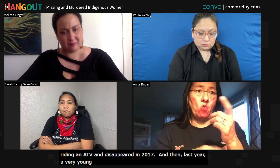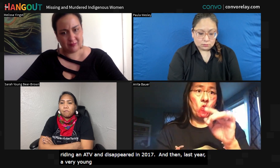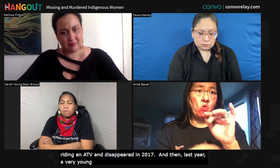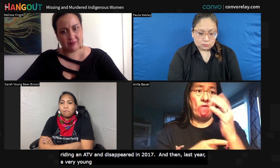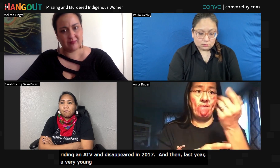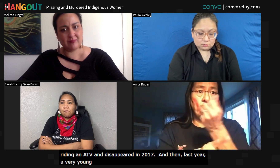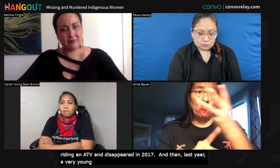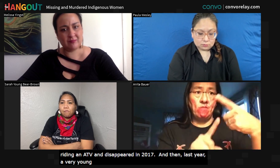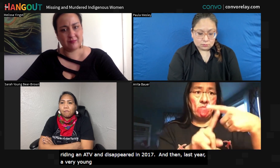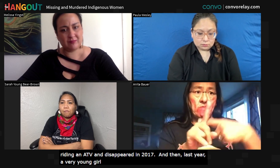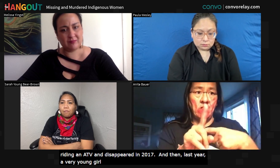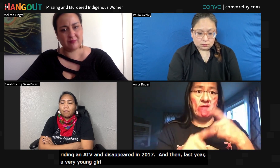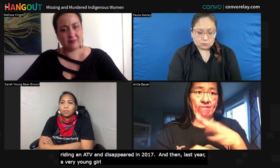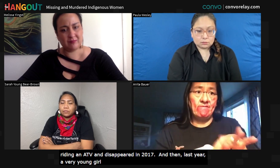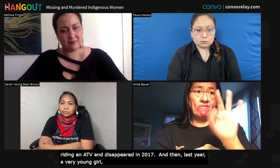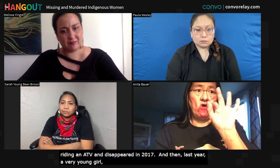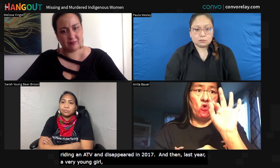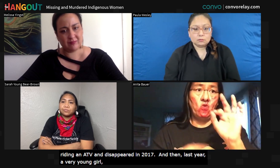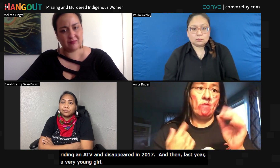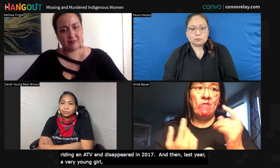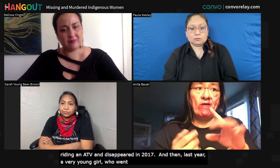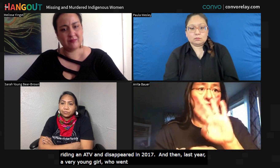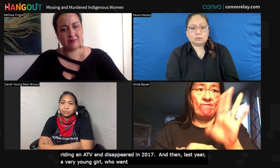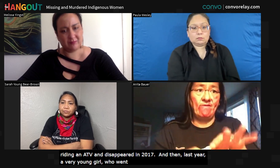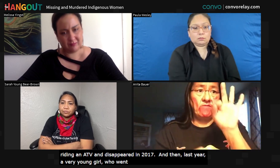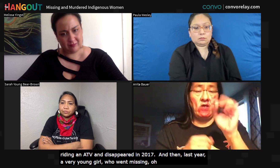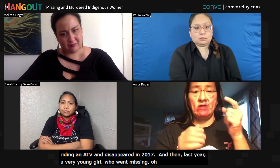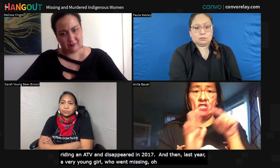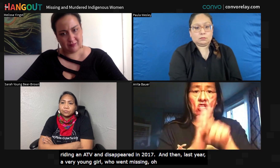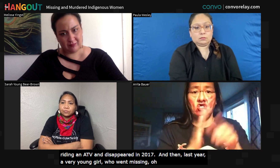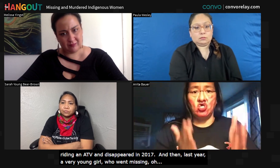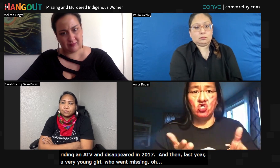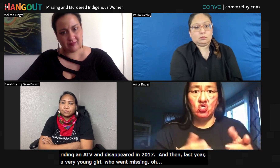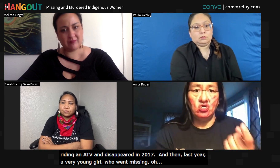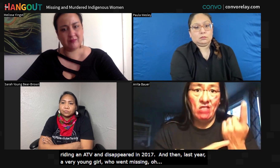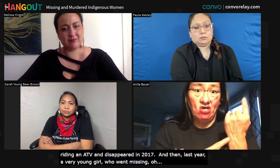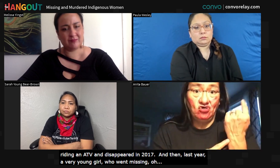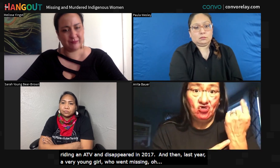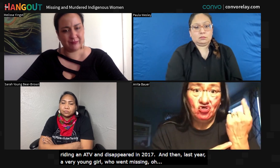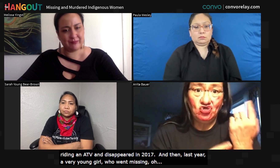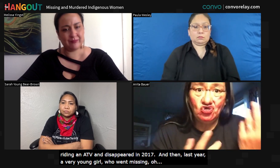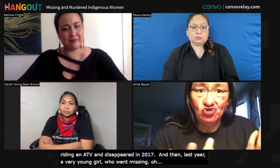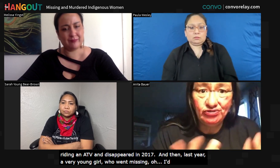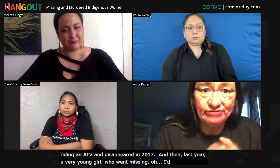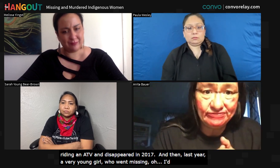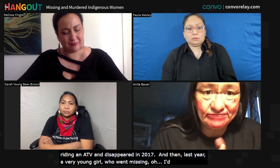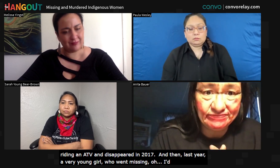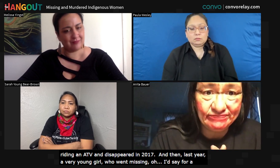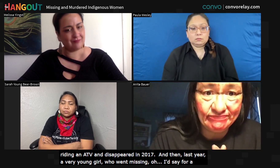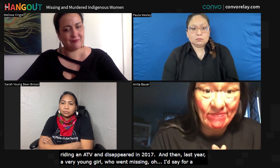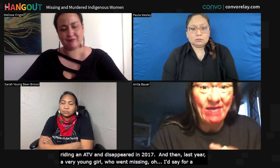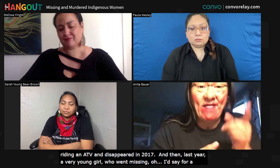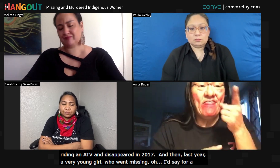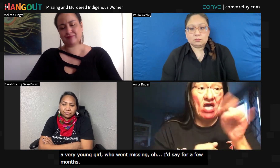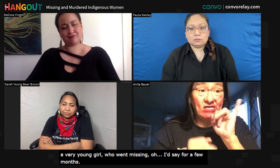Oh, I'd say for a few months. They found her, but never found her murderer. And this was last